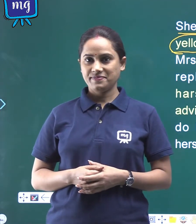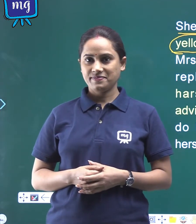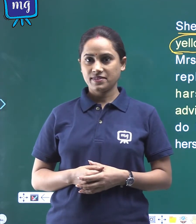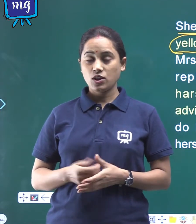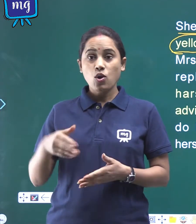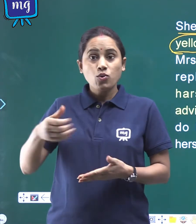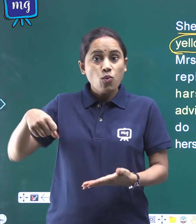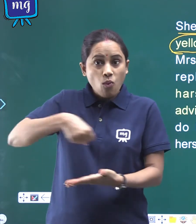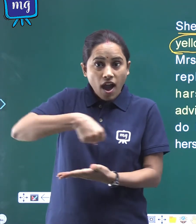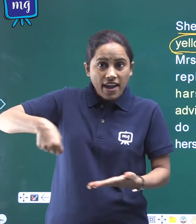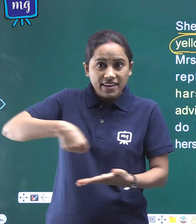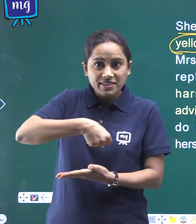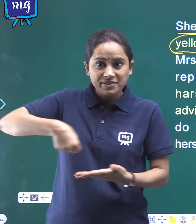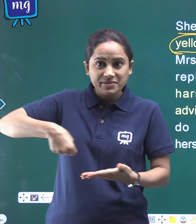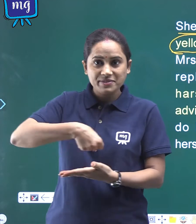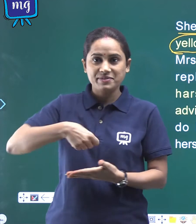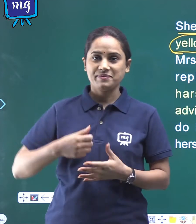to iron.